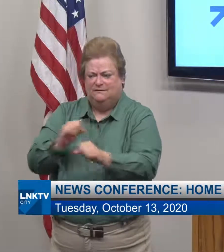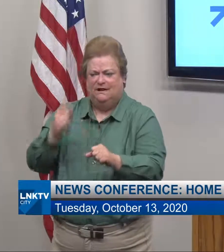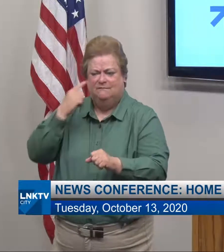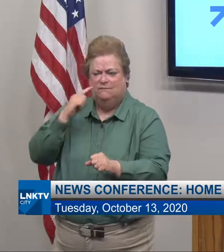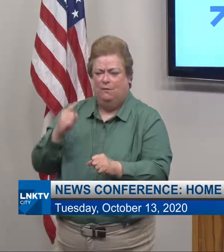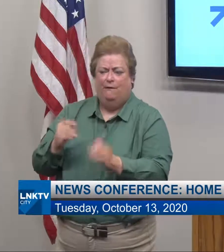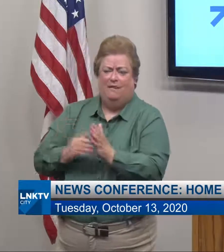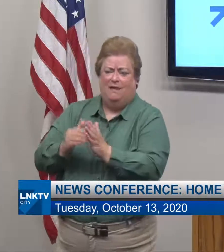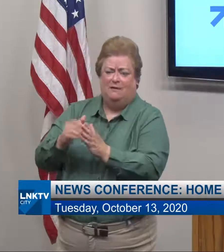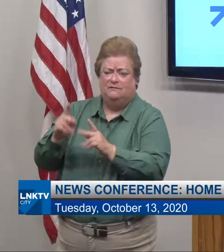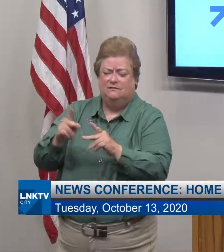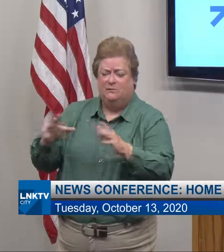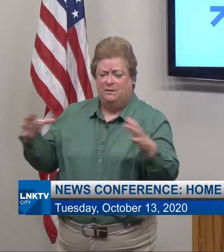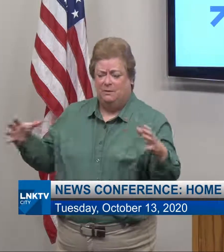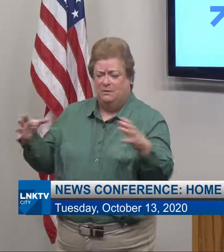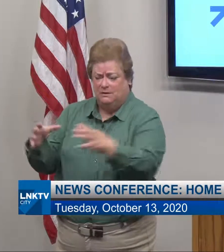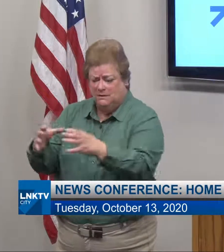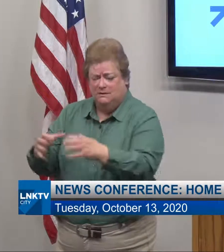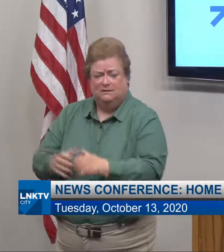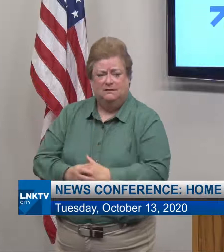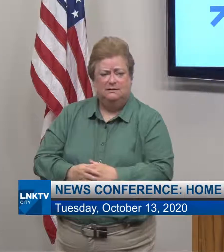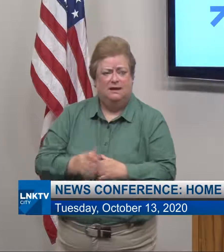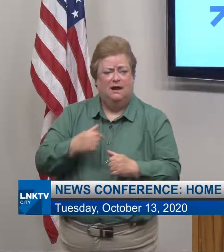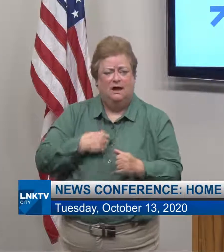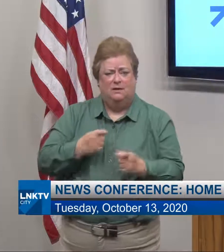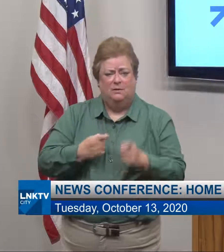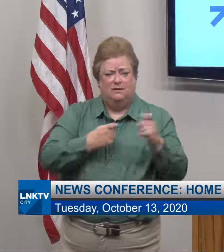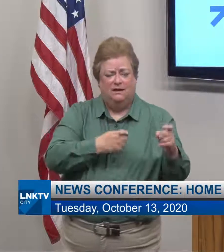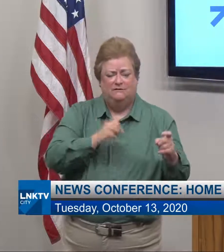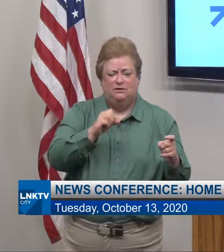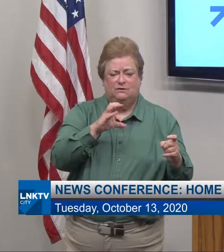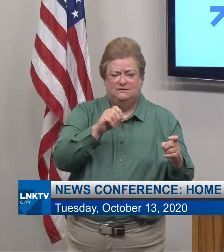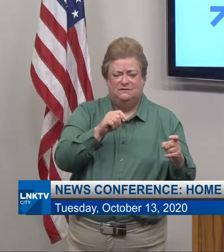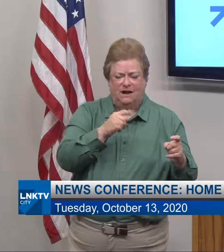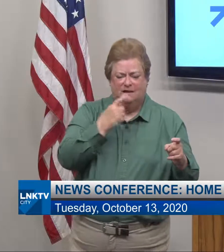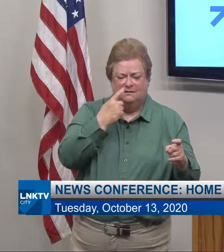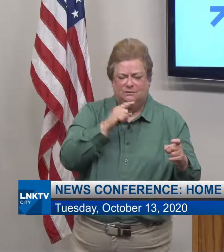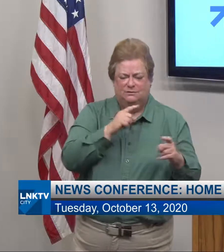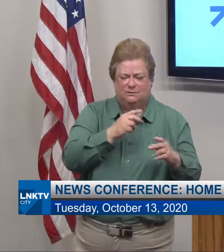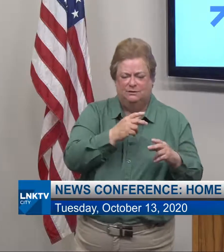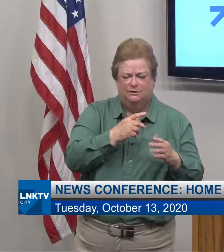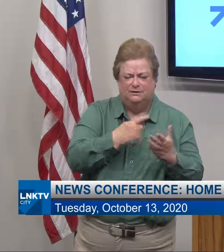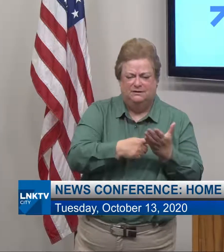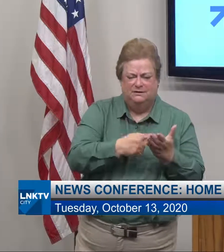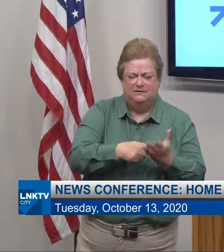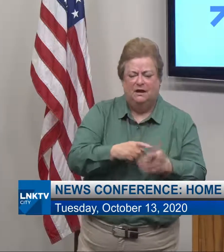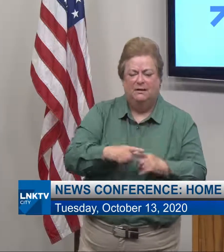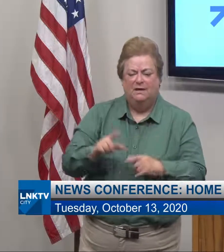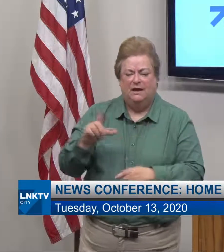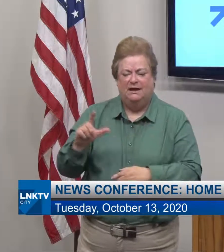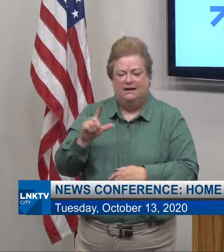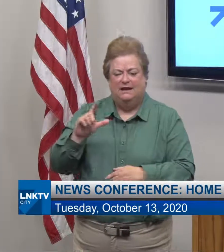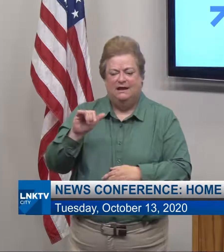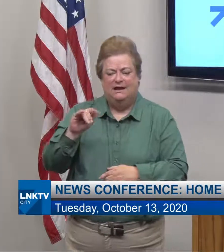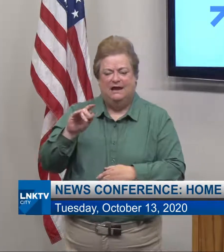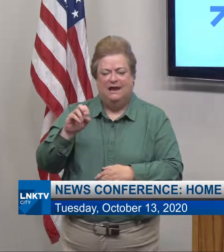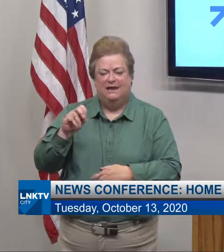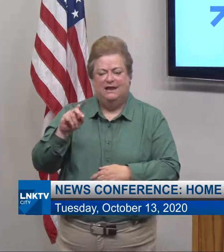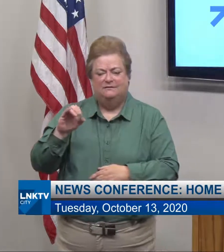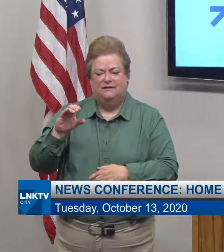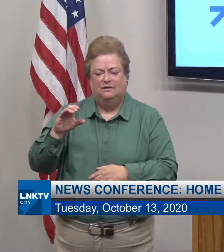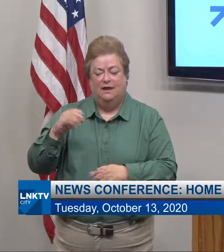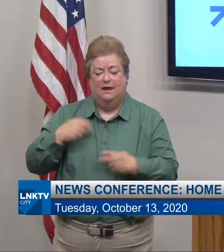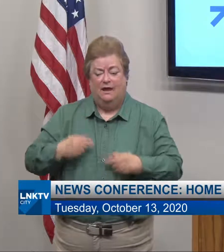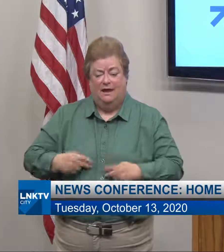together? I'll hand this off to Scott Holmes from the Health Department in just a moment, but I will say that the Lincoln-Lancaster County Health Department has